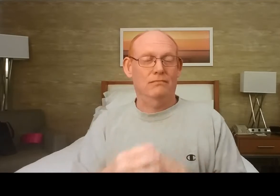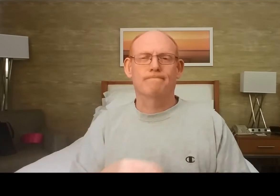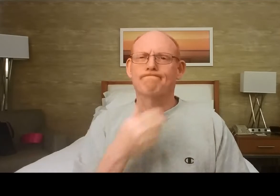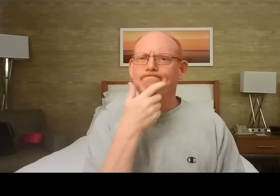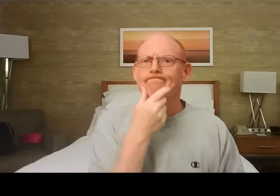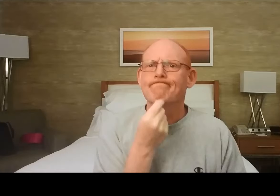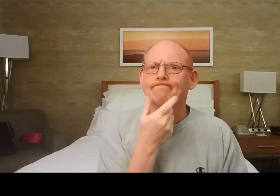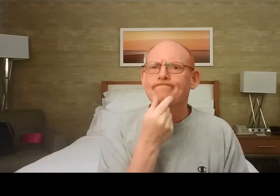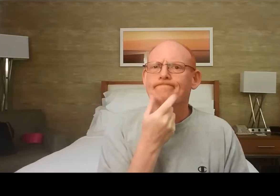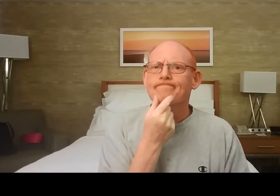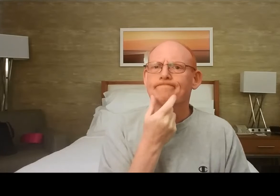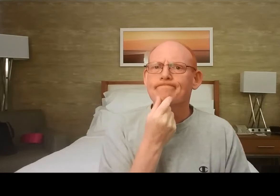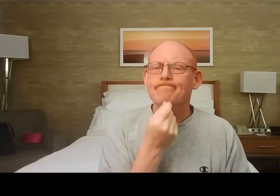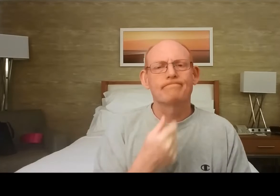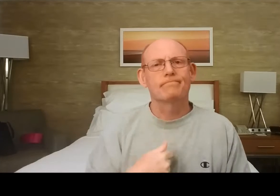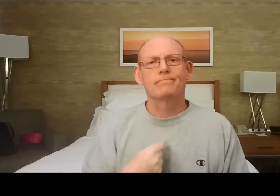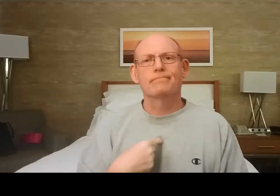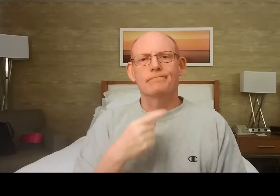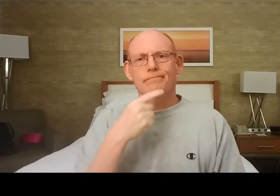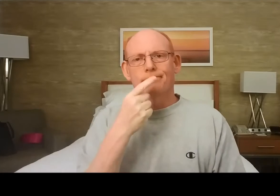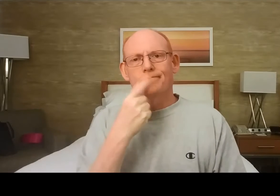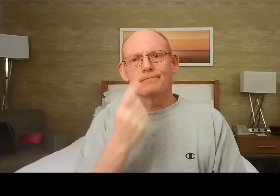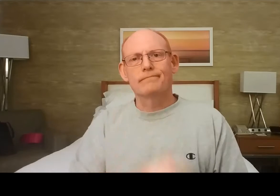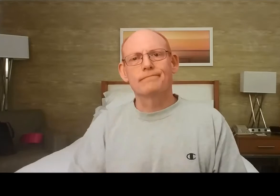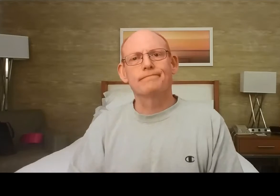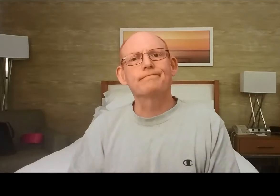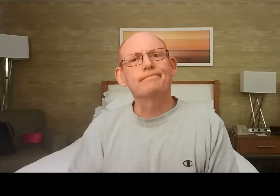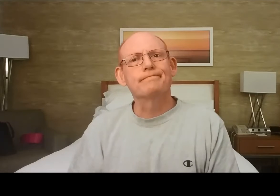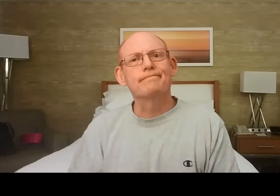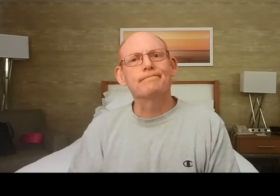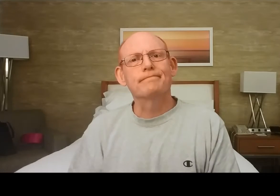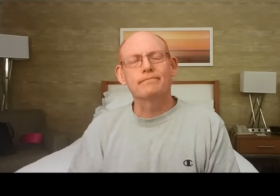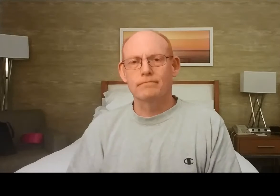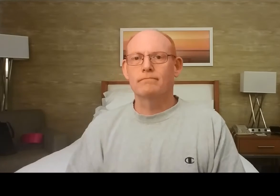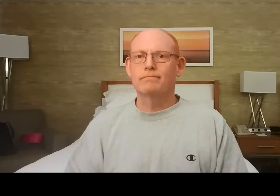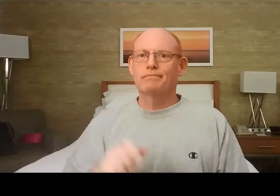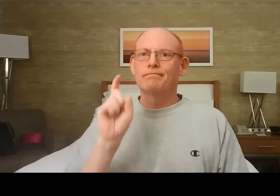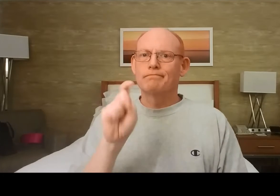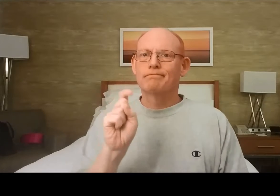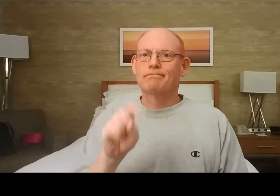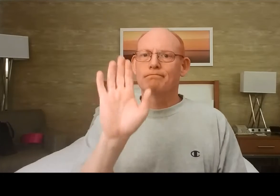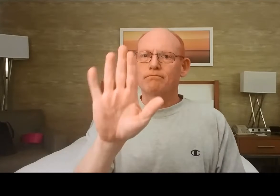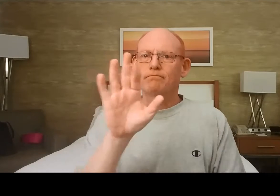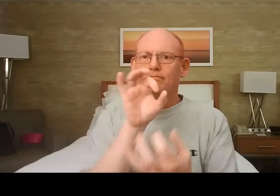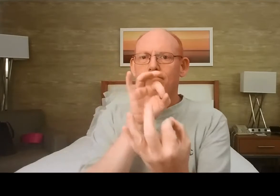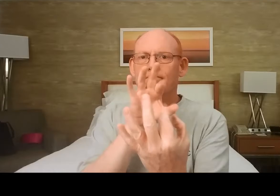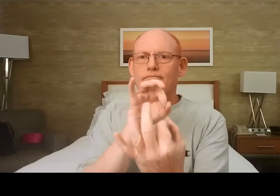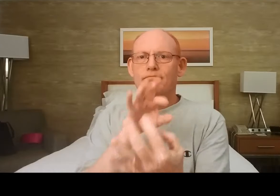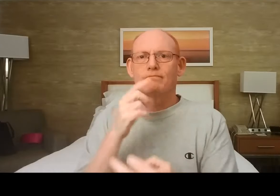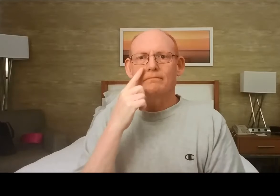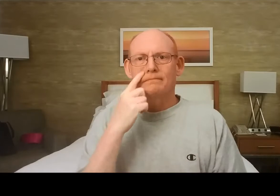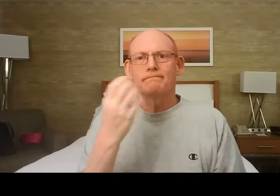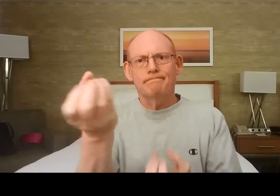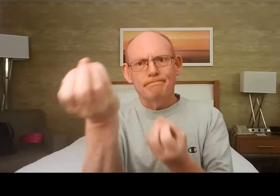will help specifically the deaf community, well, I'm hearing. So you need to let me